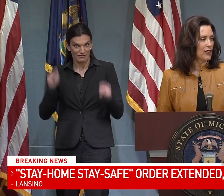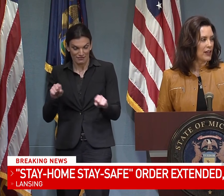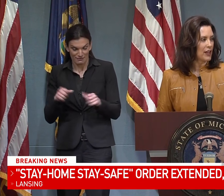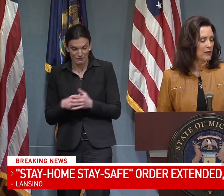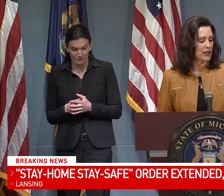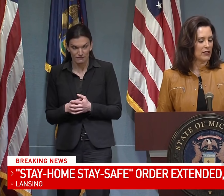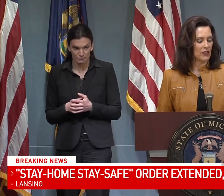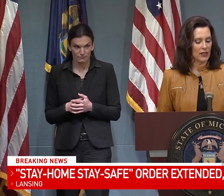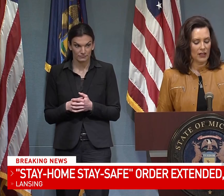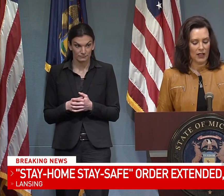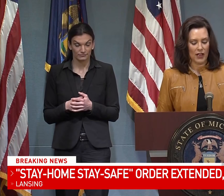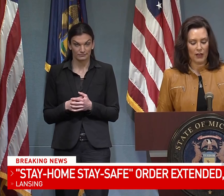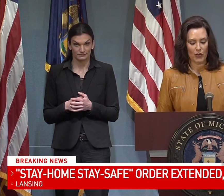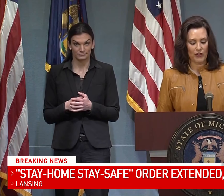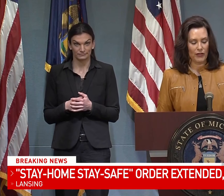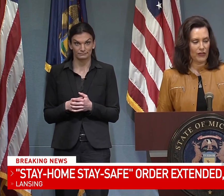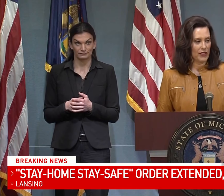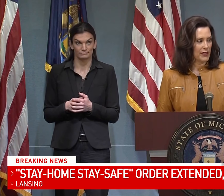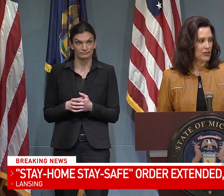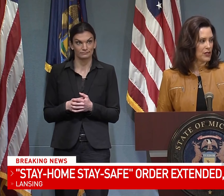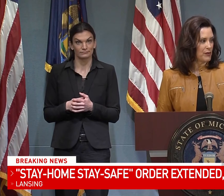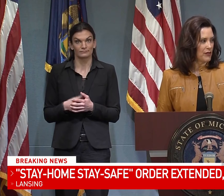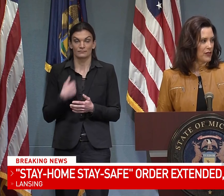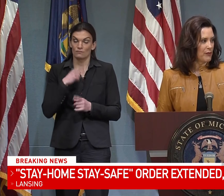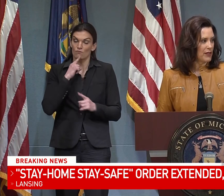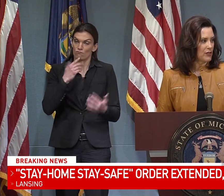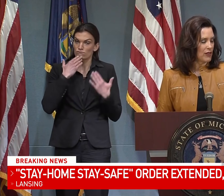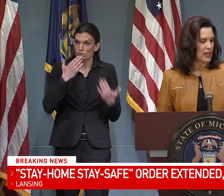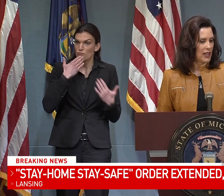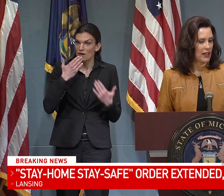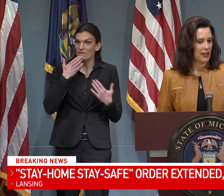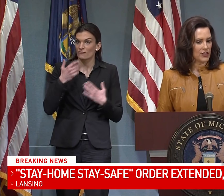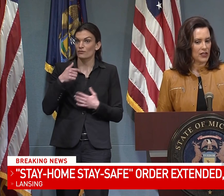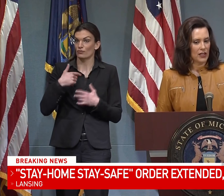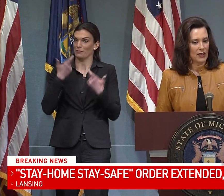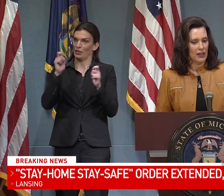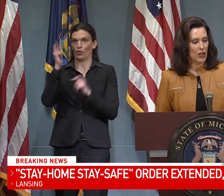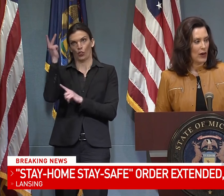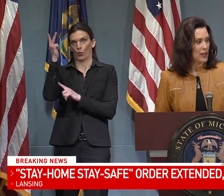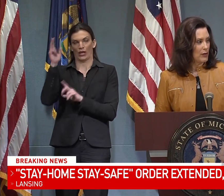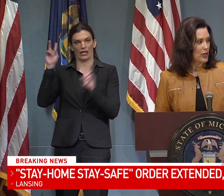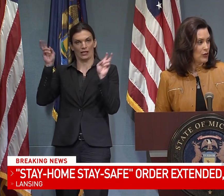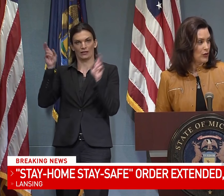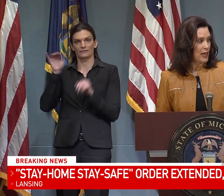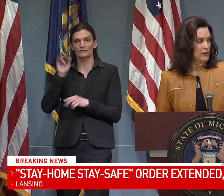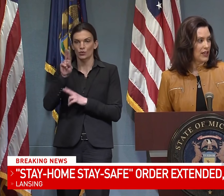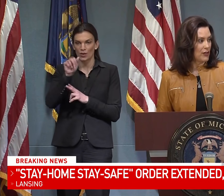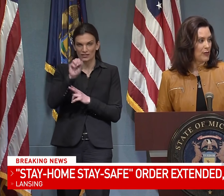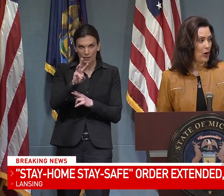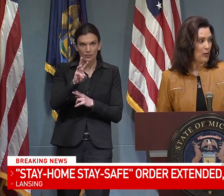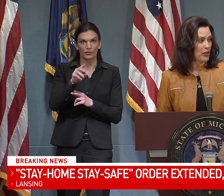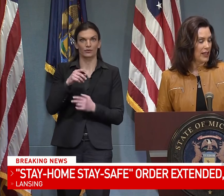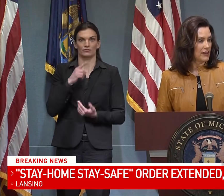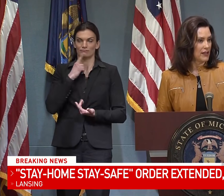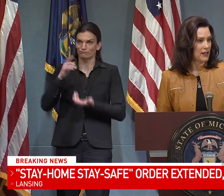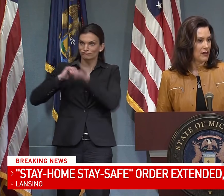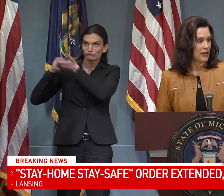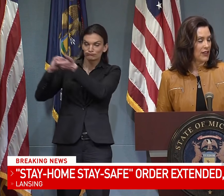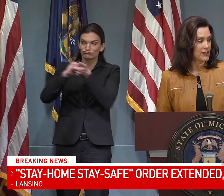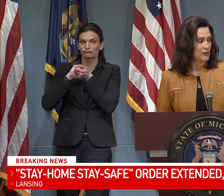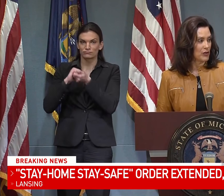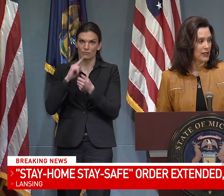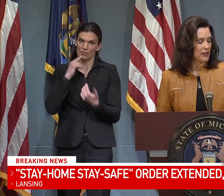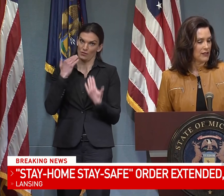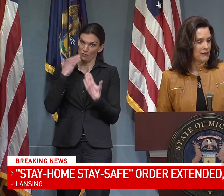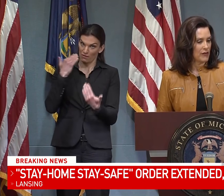part of our economy. And I'm grateful for the leadership of the Big Three and the UAW, who came together to promulgate, I